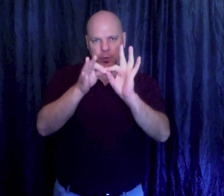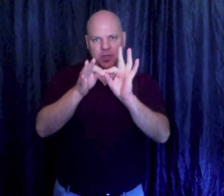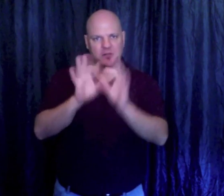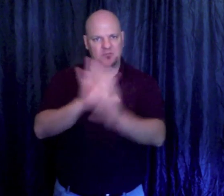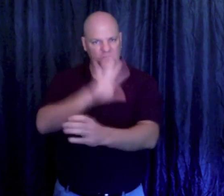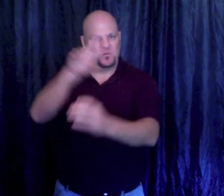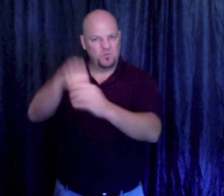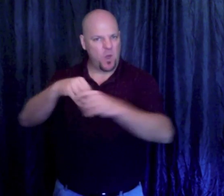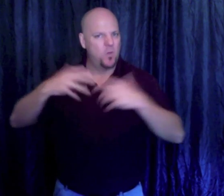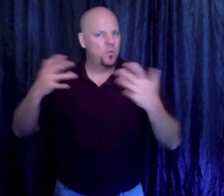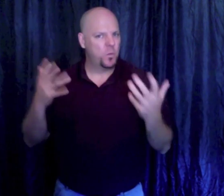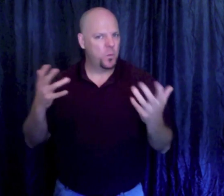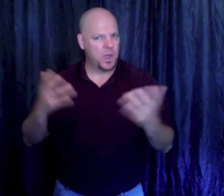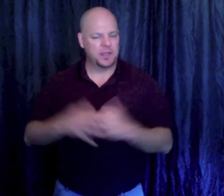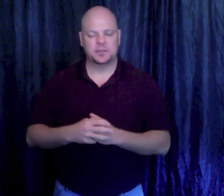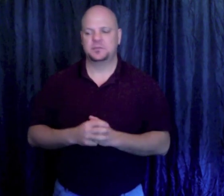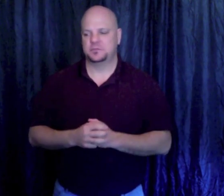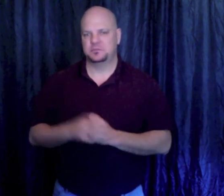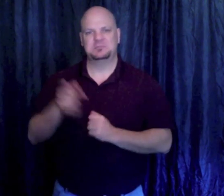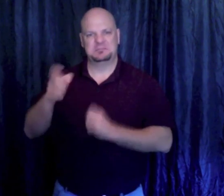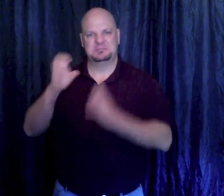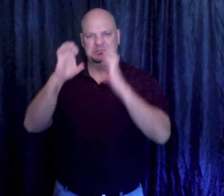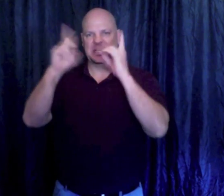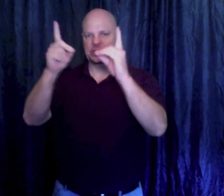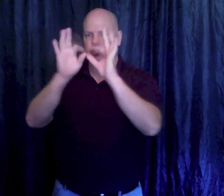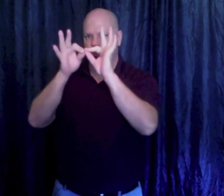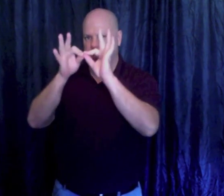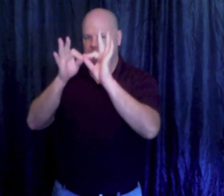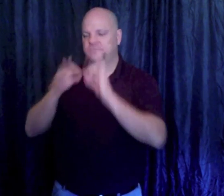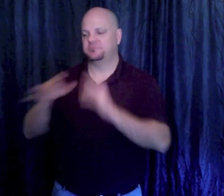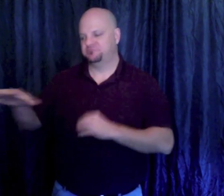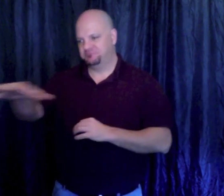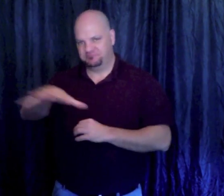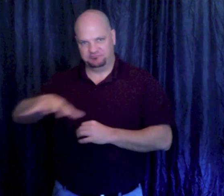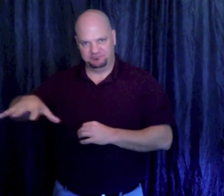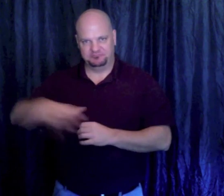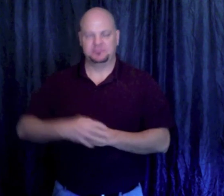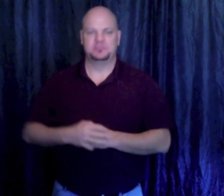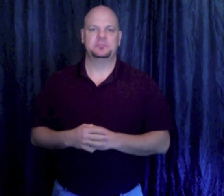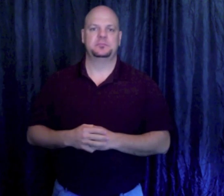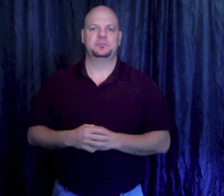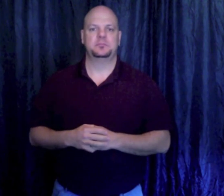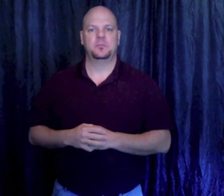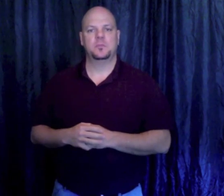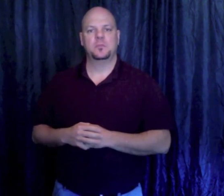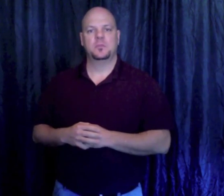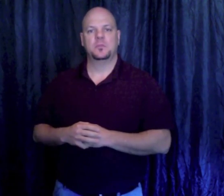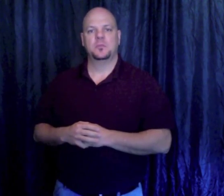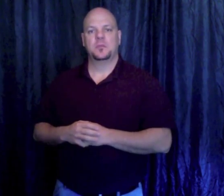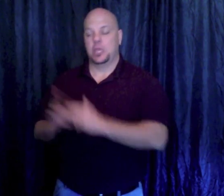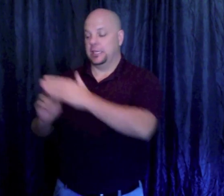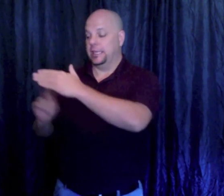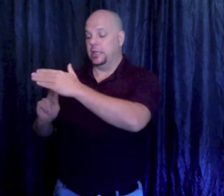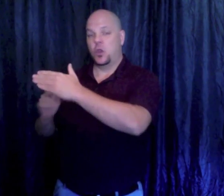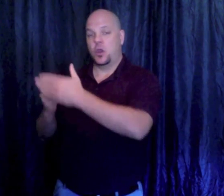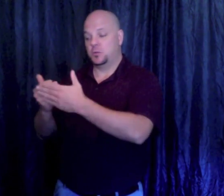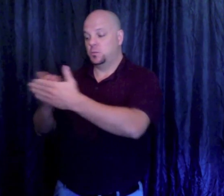in educational settings, primarily kindergarten, pre-kindergarten